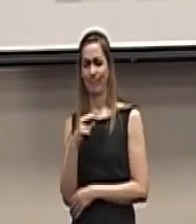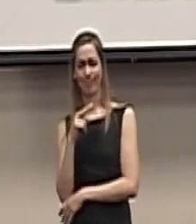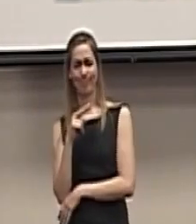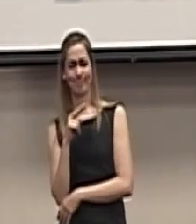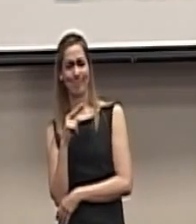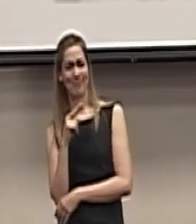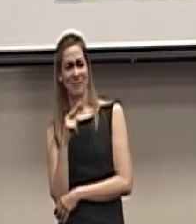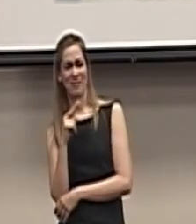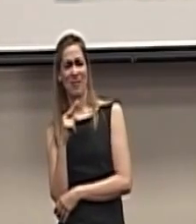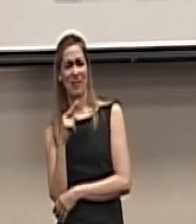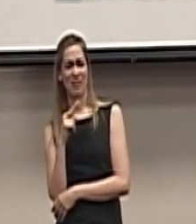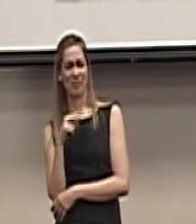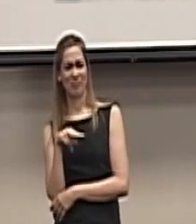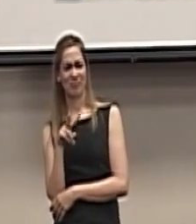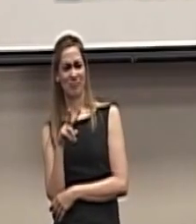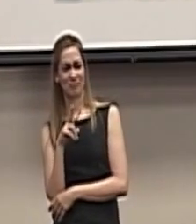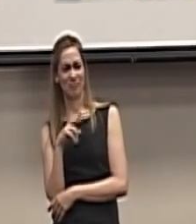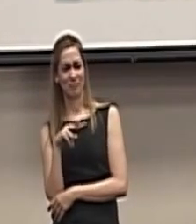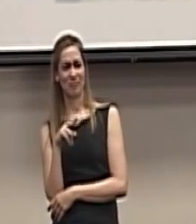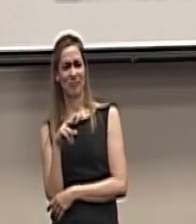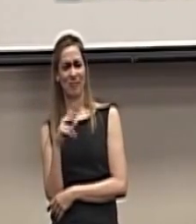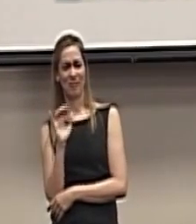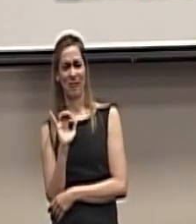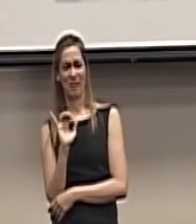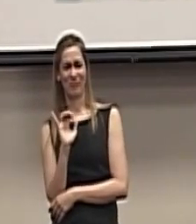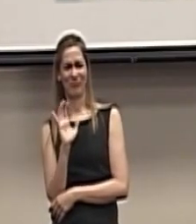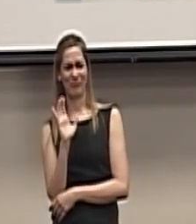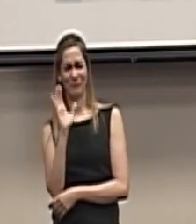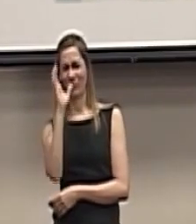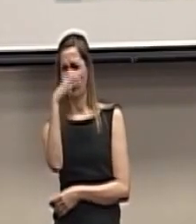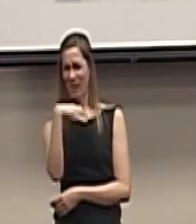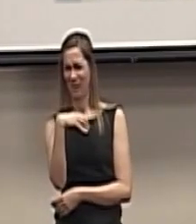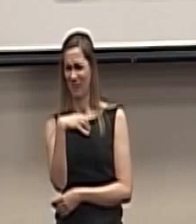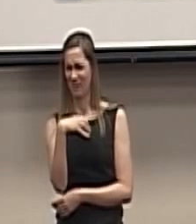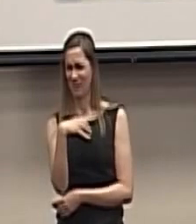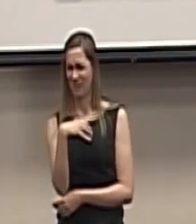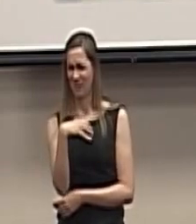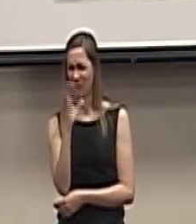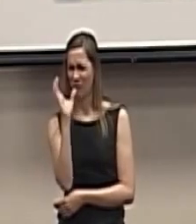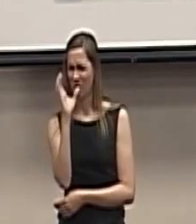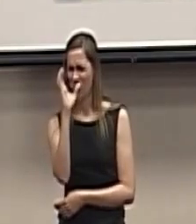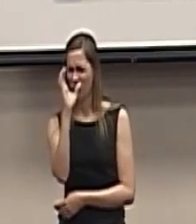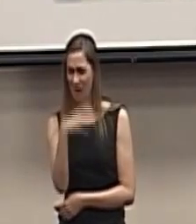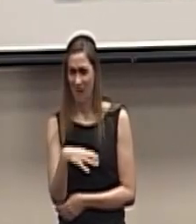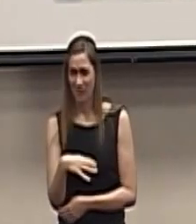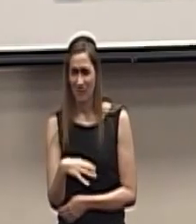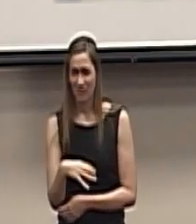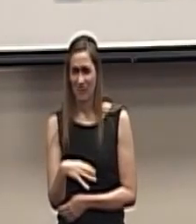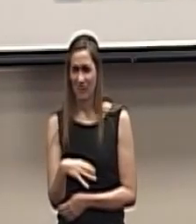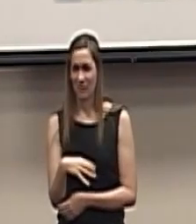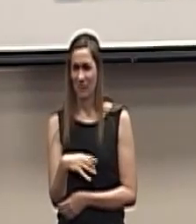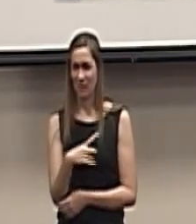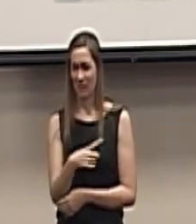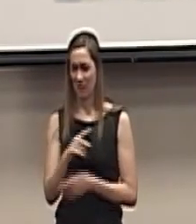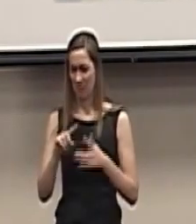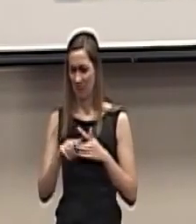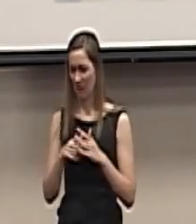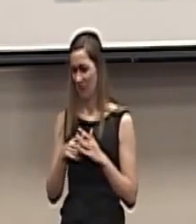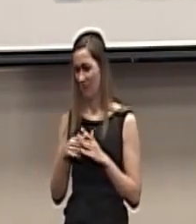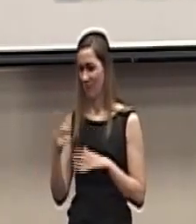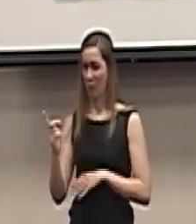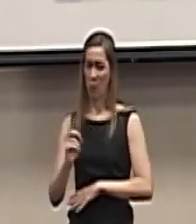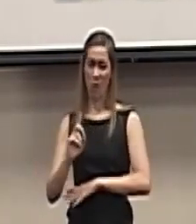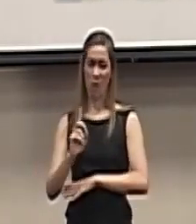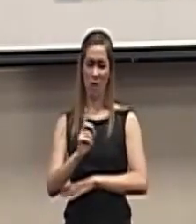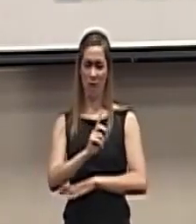distance, and I'm looking at him, and I'm like, that's strange. That's just strange. And he starts to walk off, and as he's walking